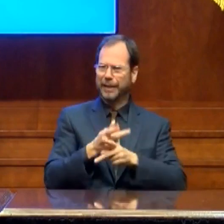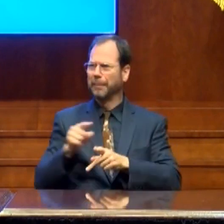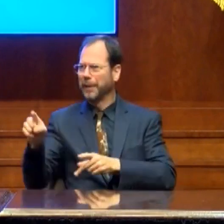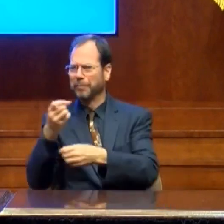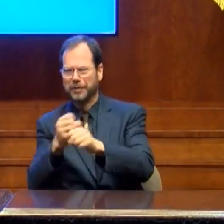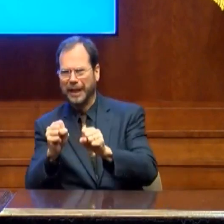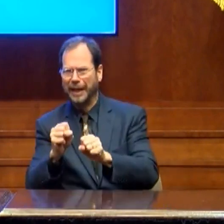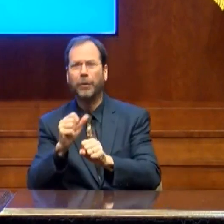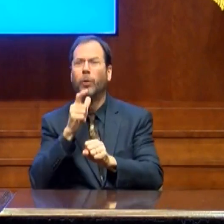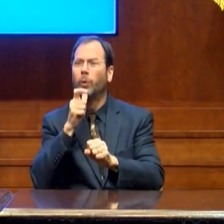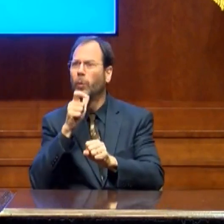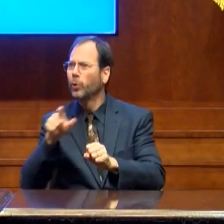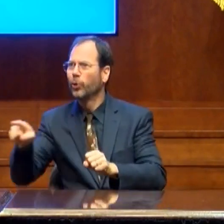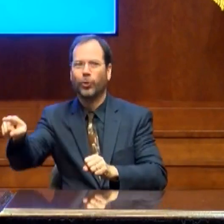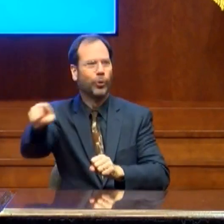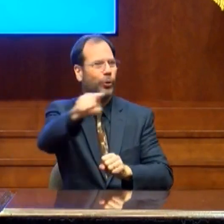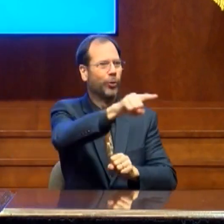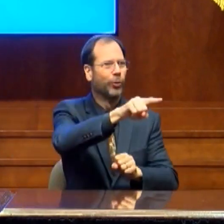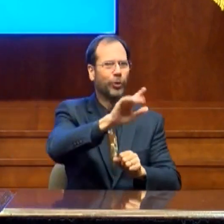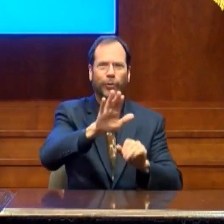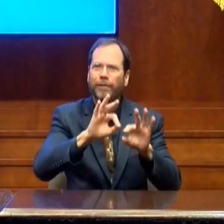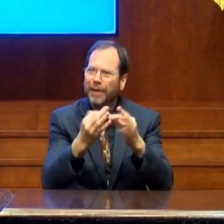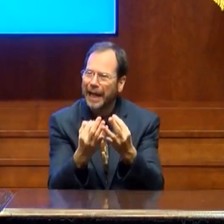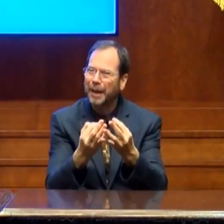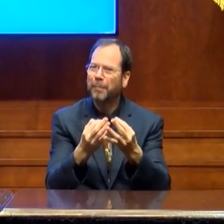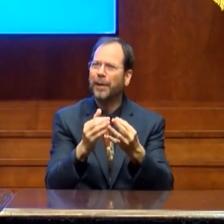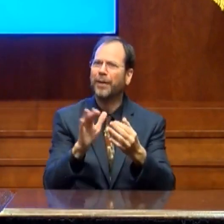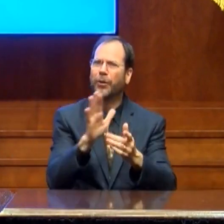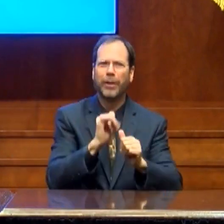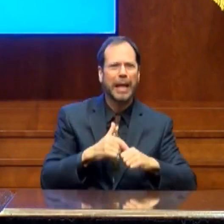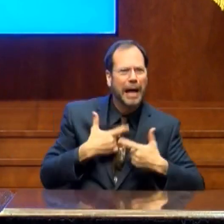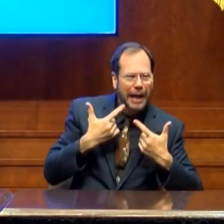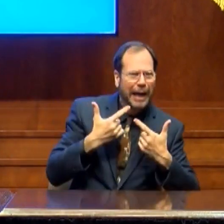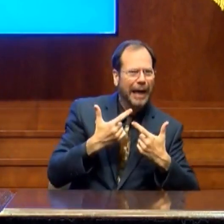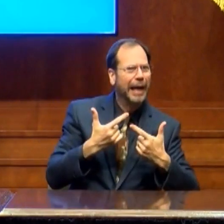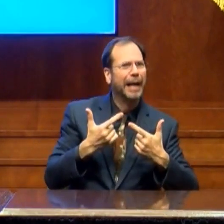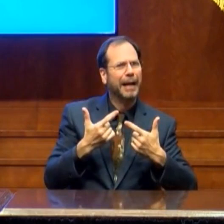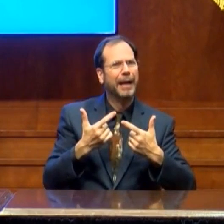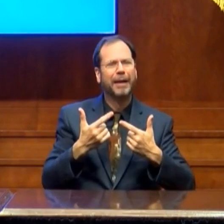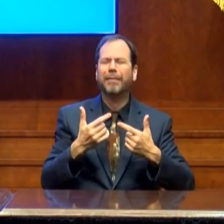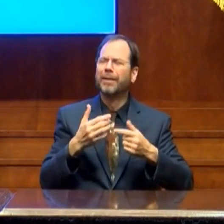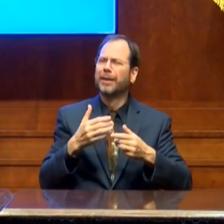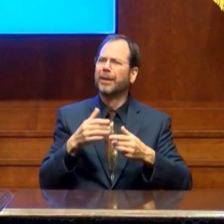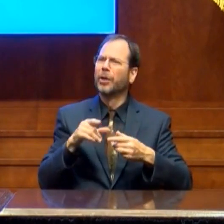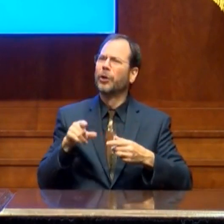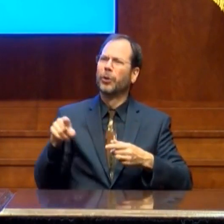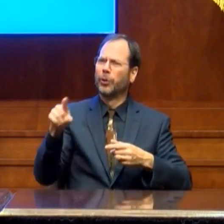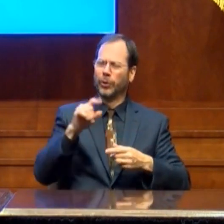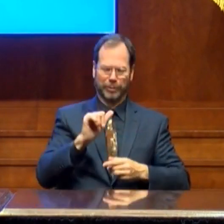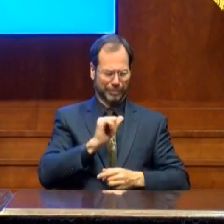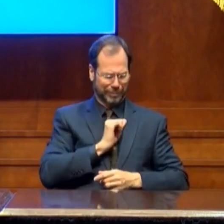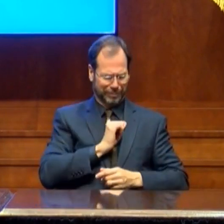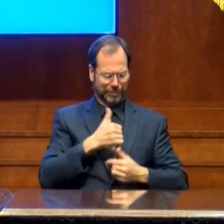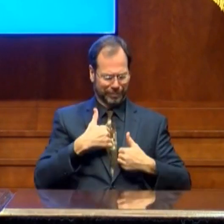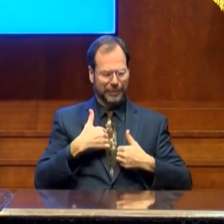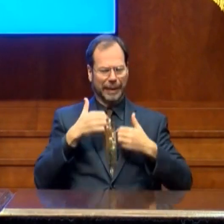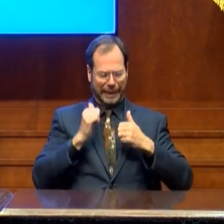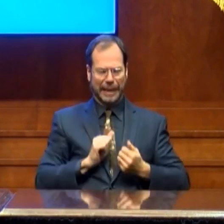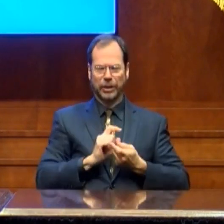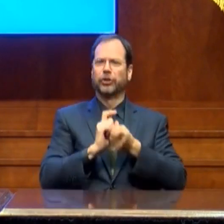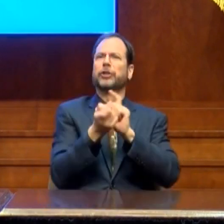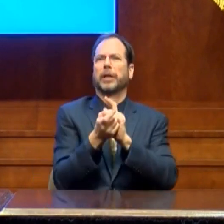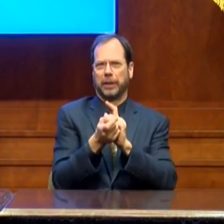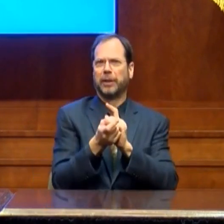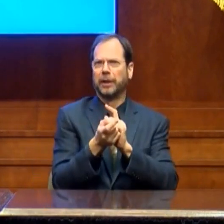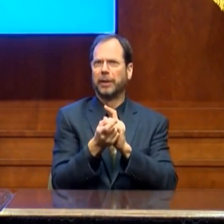Texans. And it's you, your family, and their lives that are on the line that you have the personal ability to